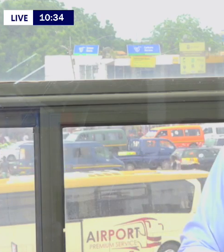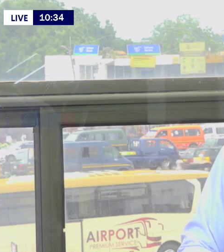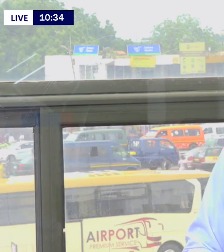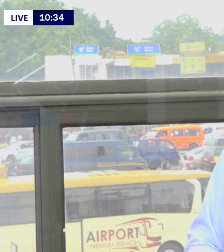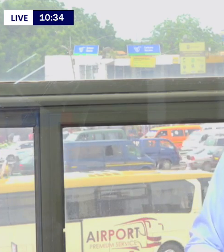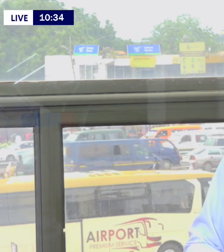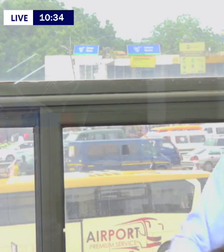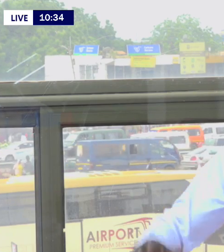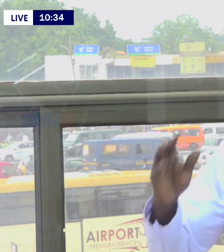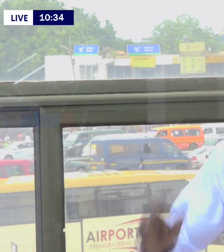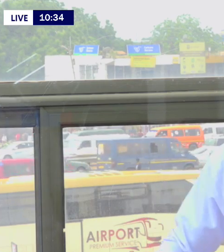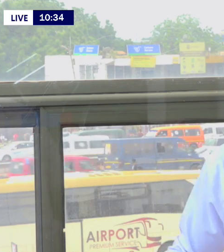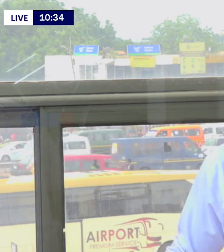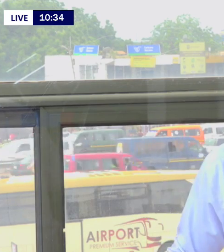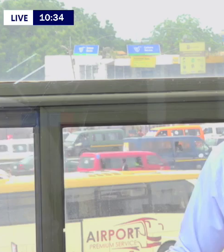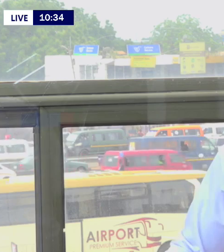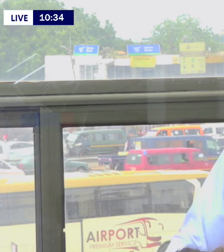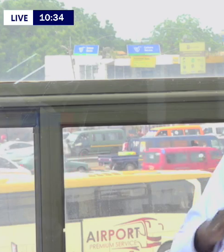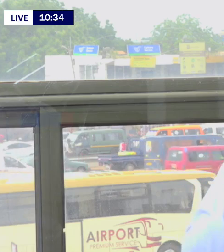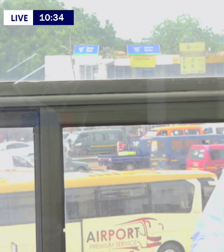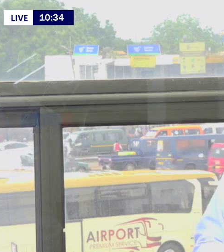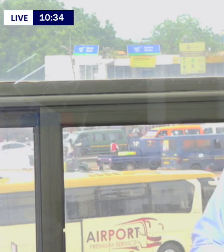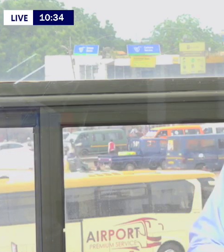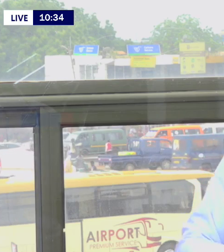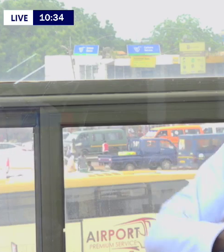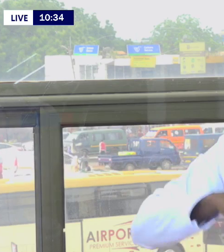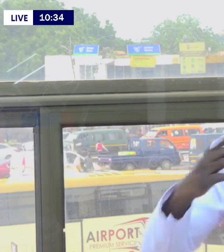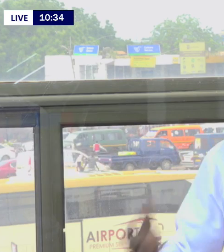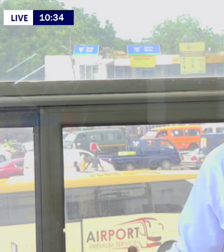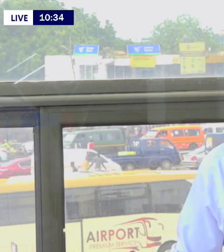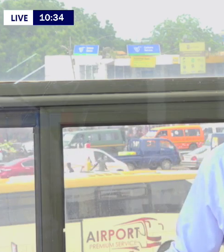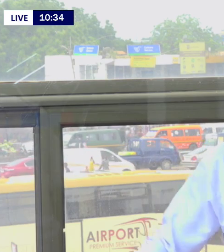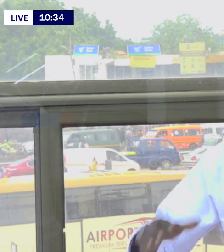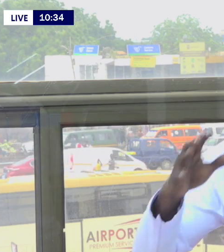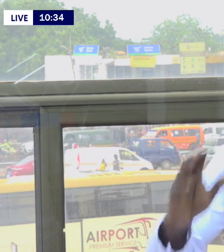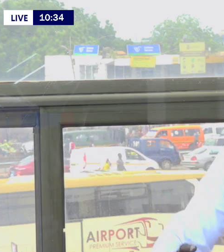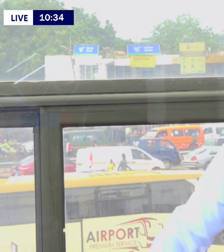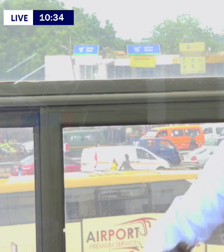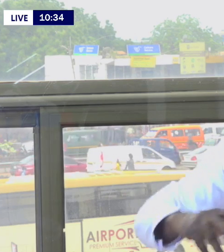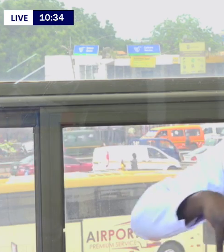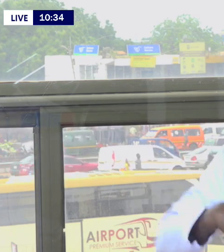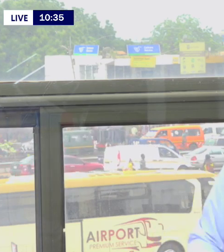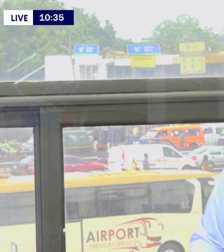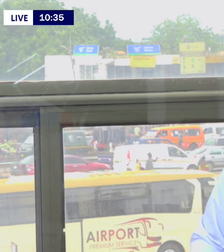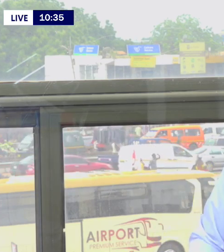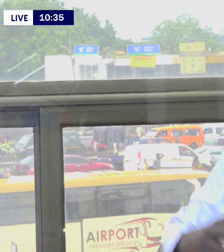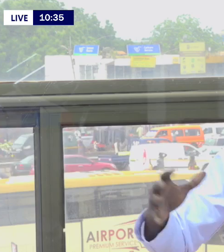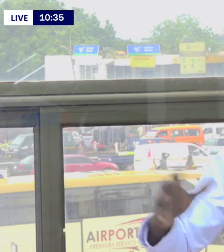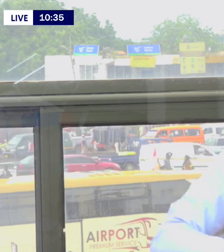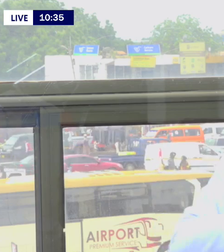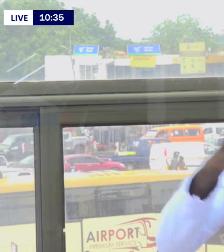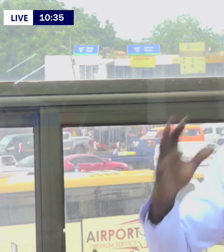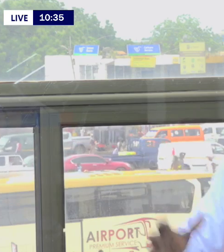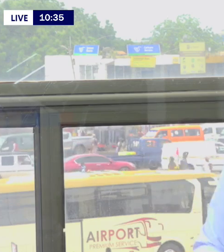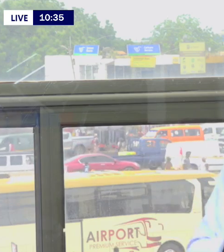bom register ye beye no foforo sika o mo de beye ewo ho mfidie ya kra badada